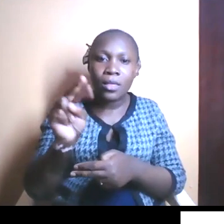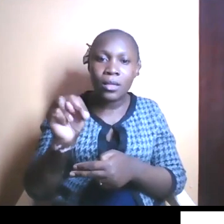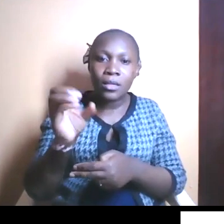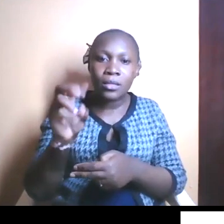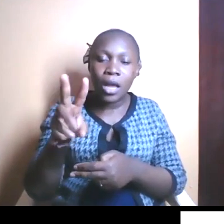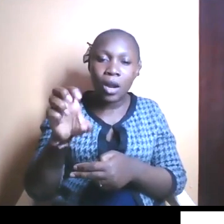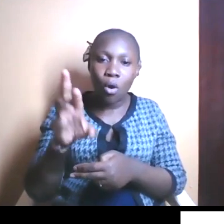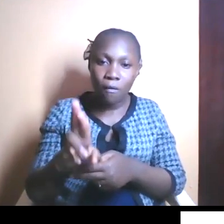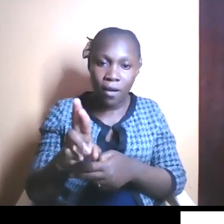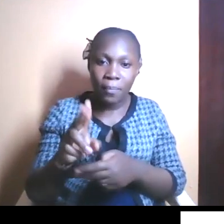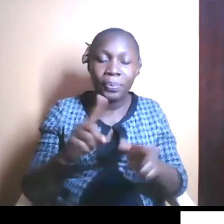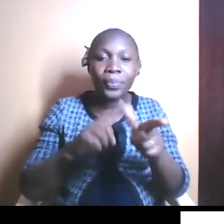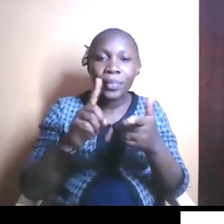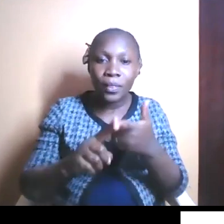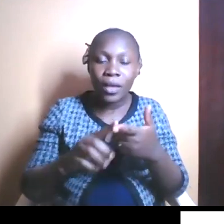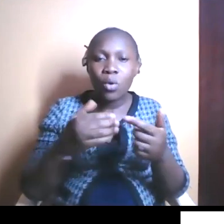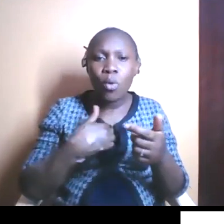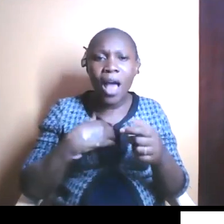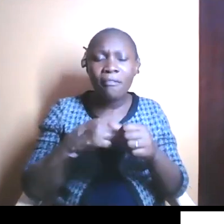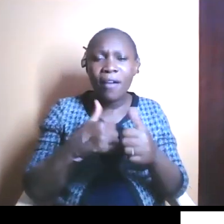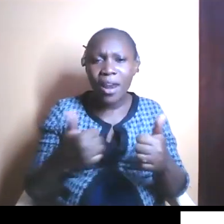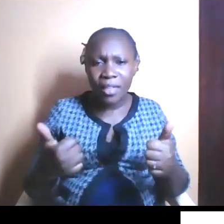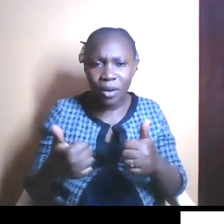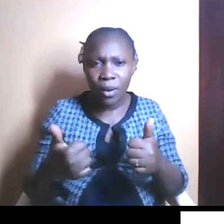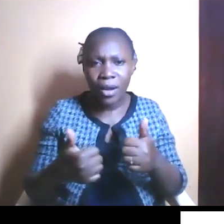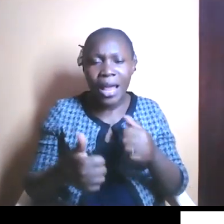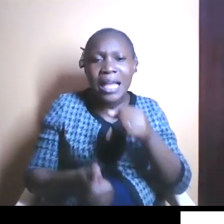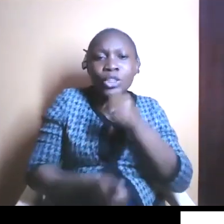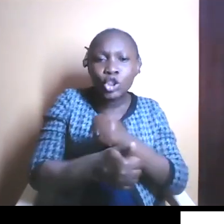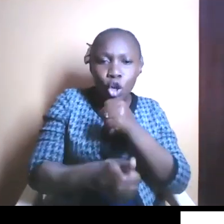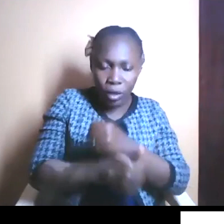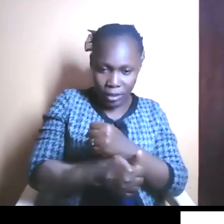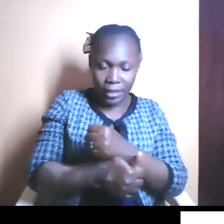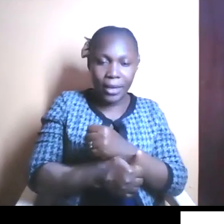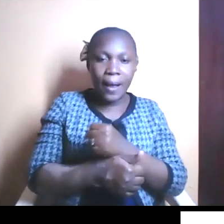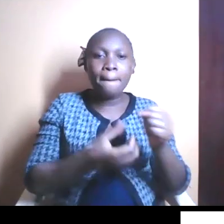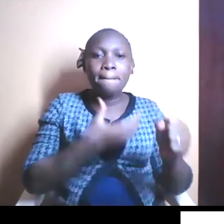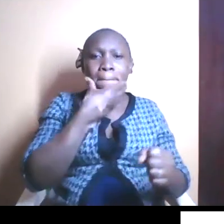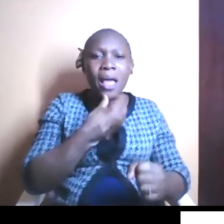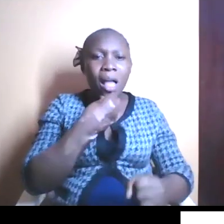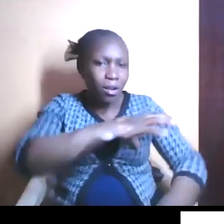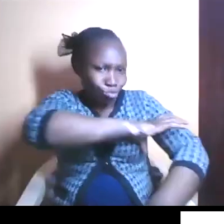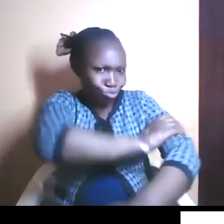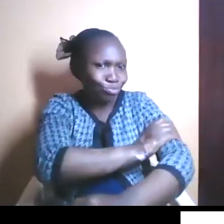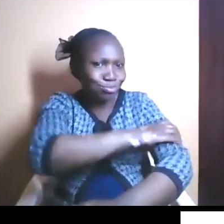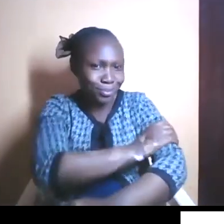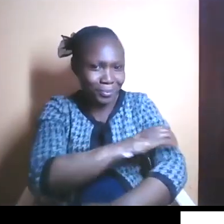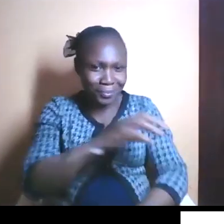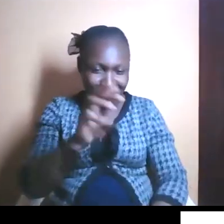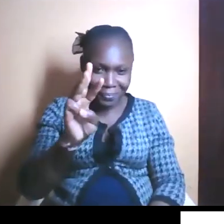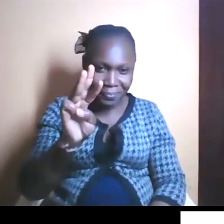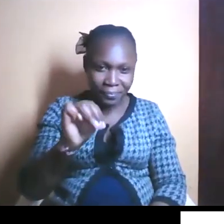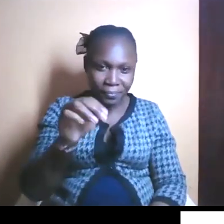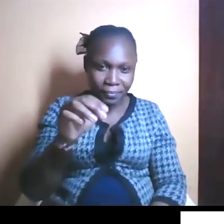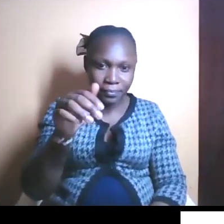of toxic masculinity or femininity. You know, the boys club that has to thrive at all costs. We